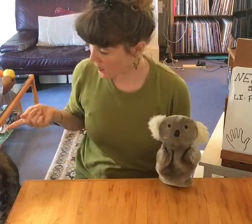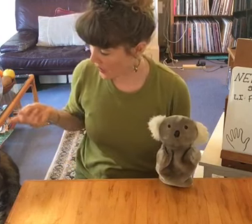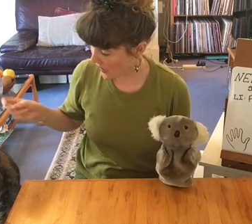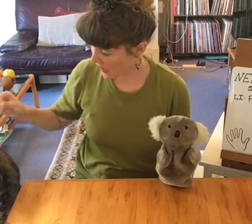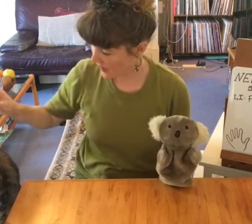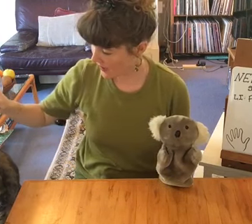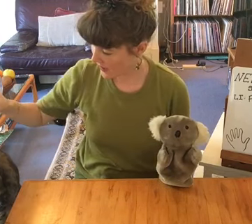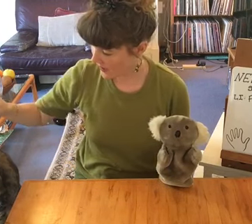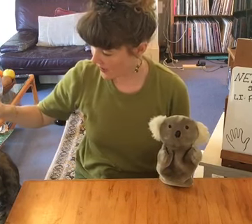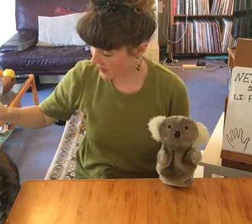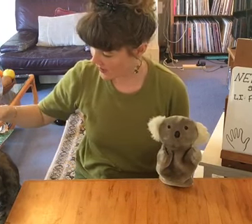Frankie,